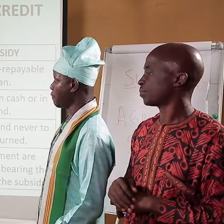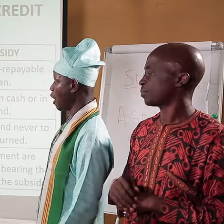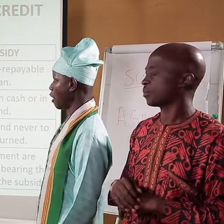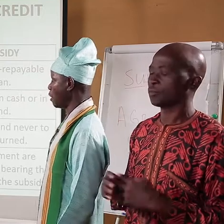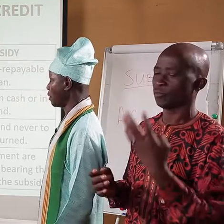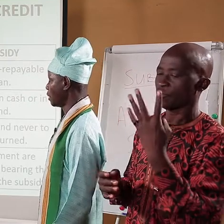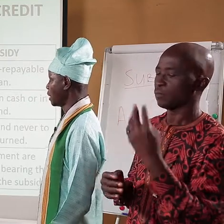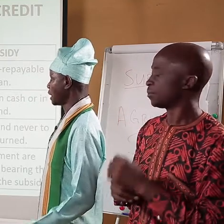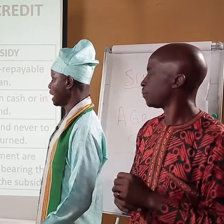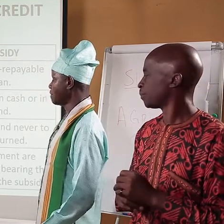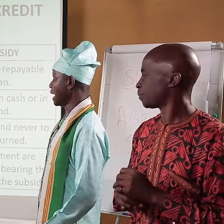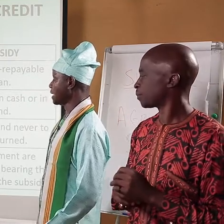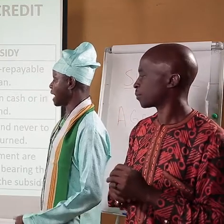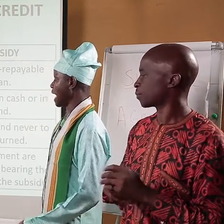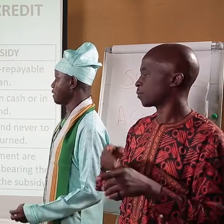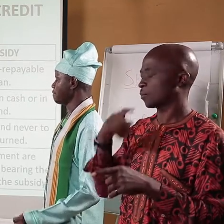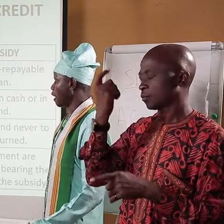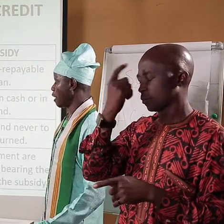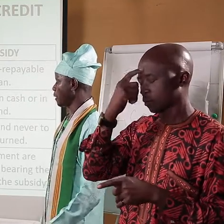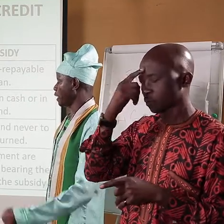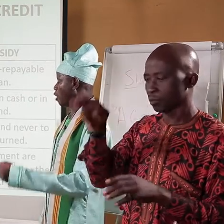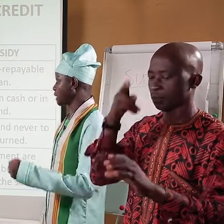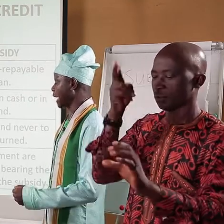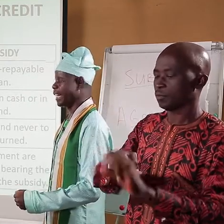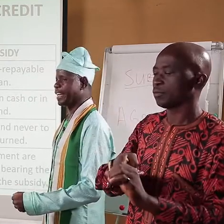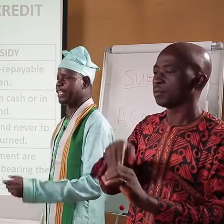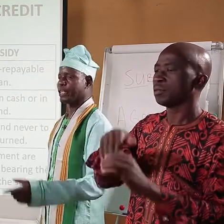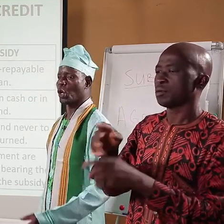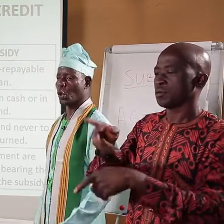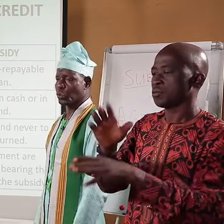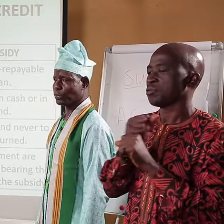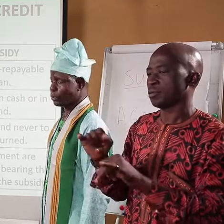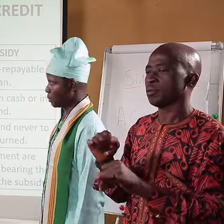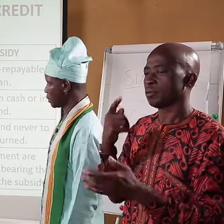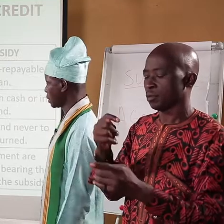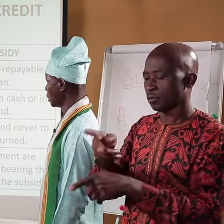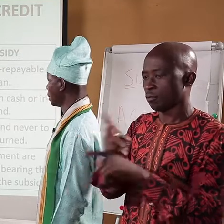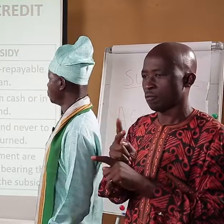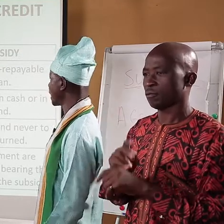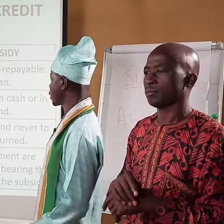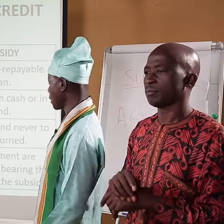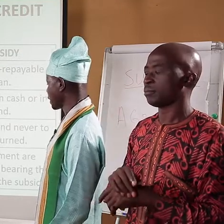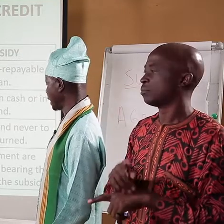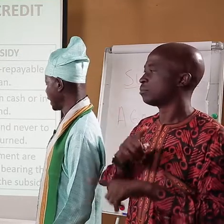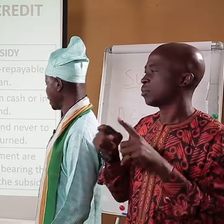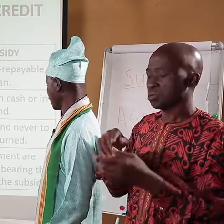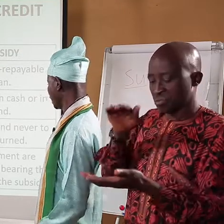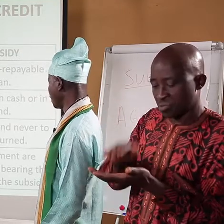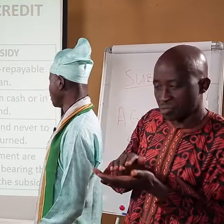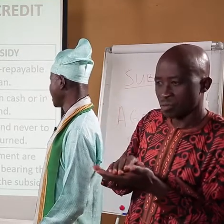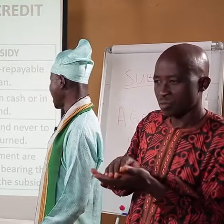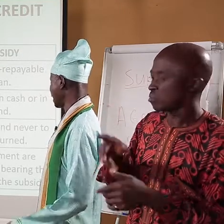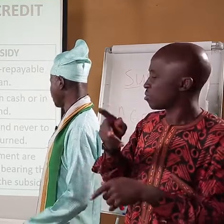Well, number 4, governments are involved in obtaining the loan. But